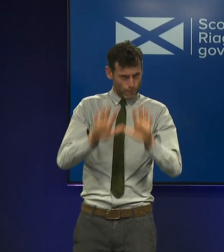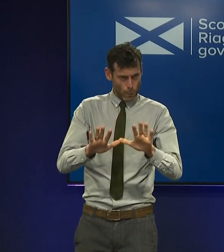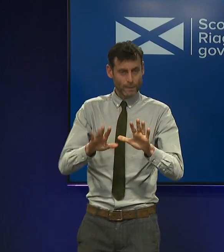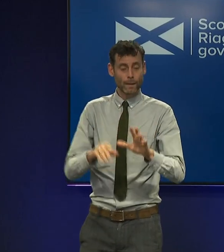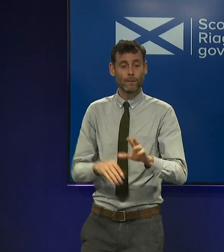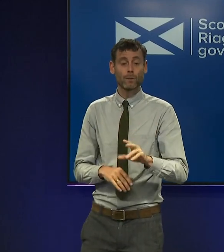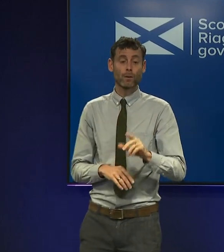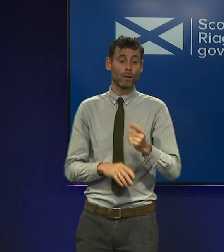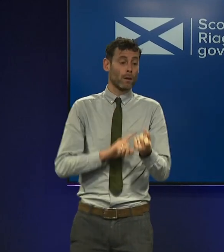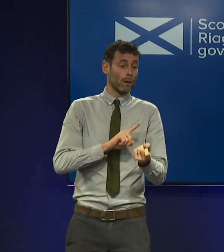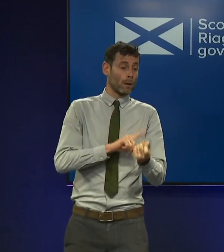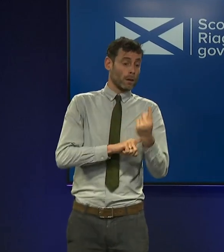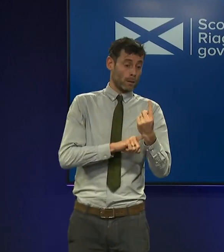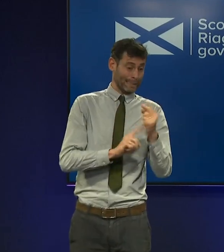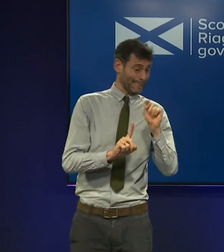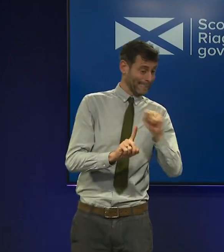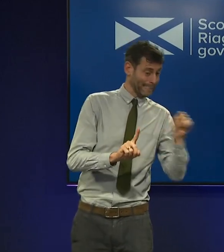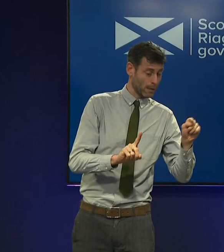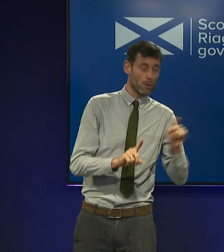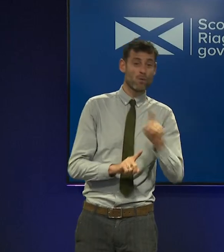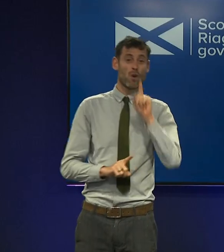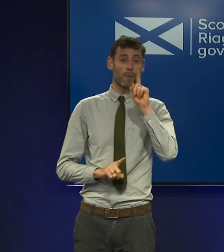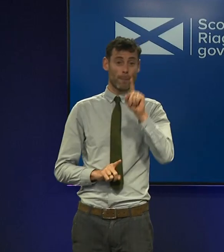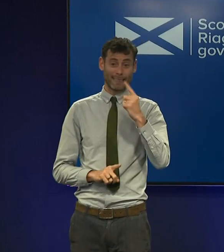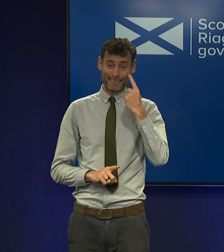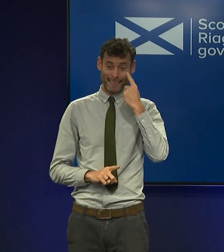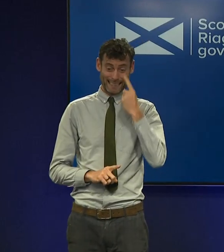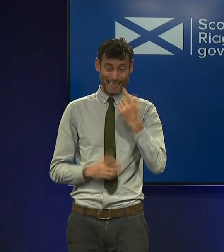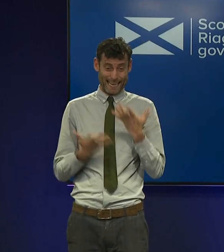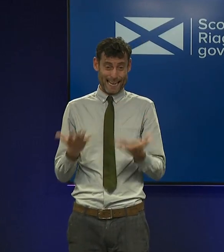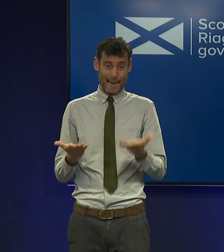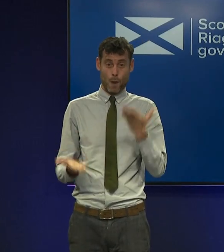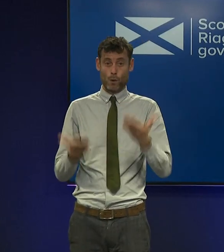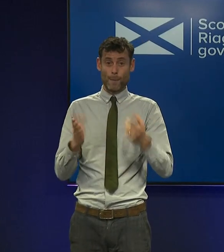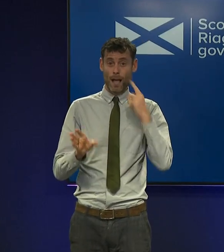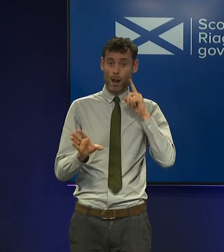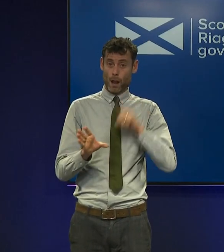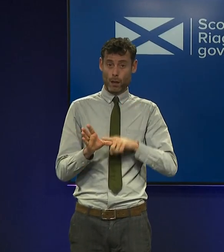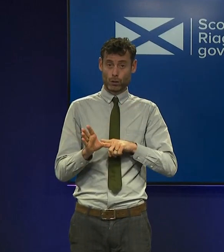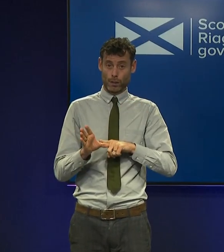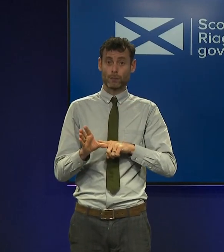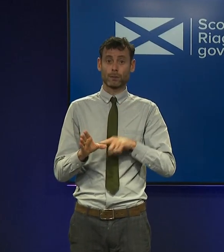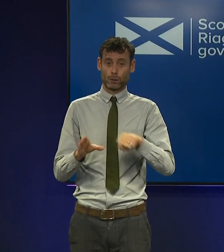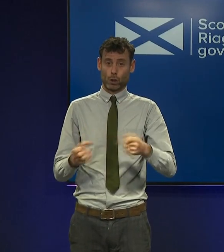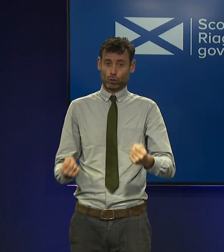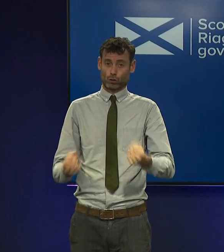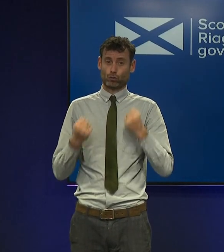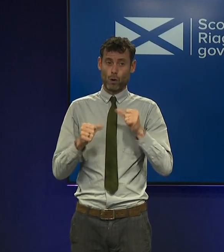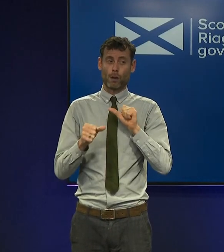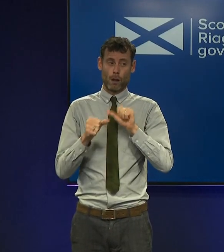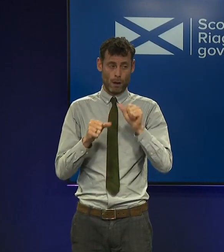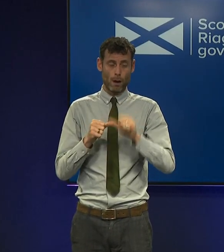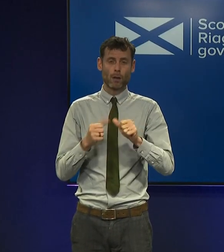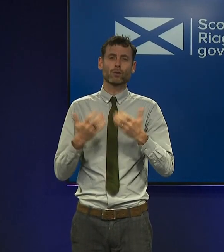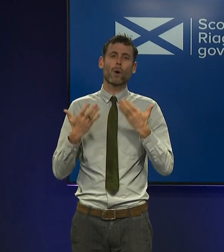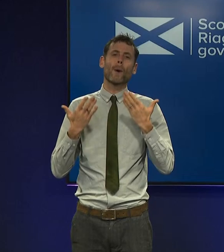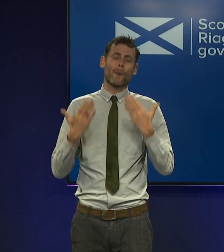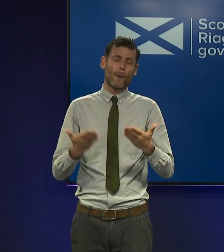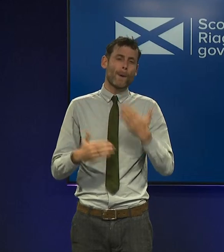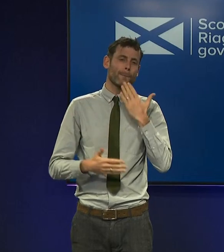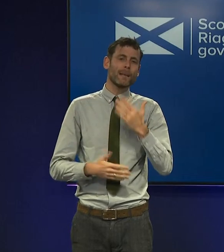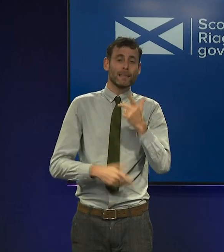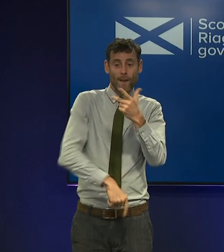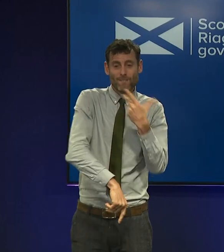latest and worrying development, we're in a much stronger position than we were at the end of last year because of vaccination. So please get